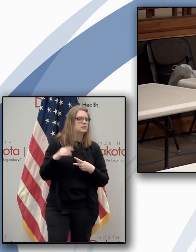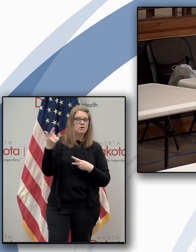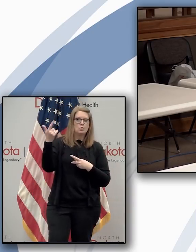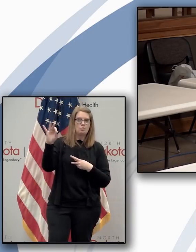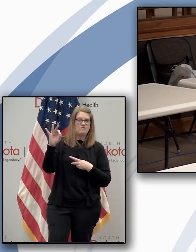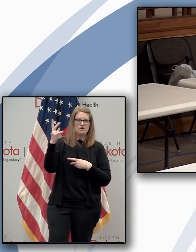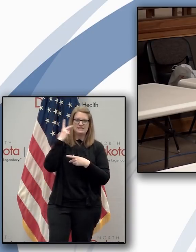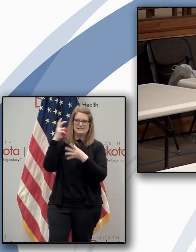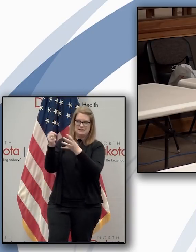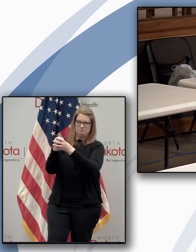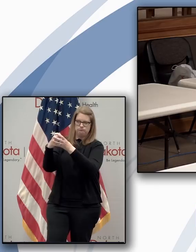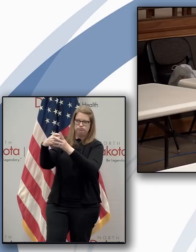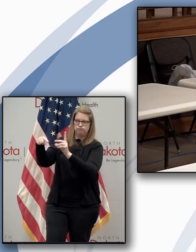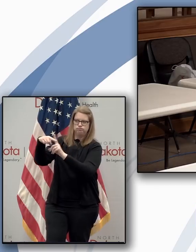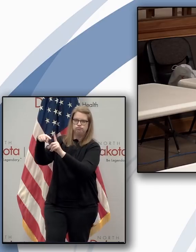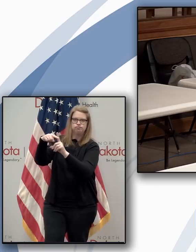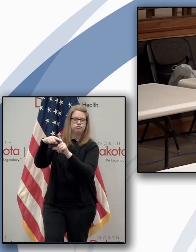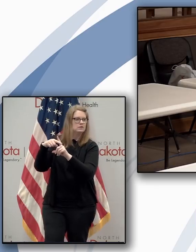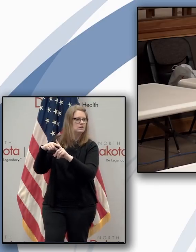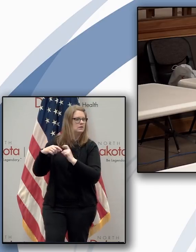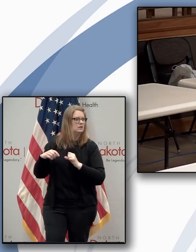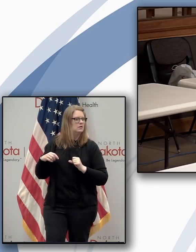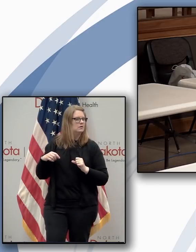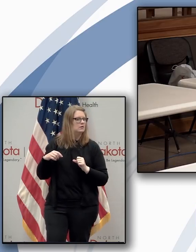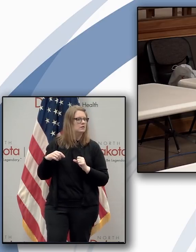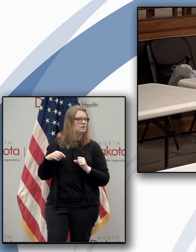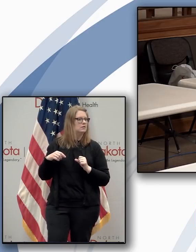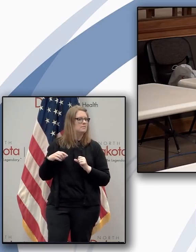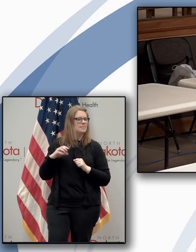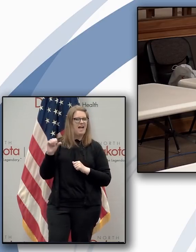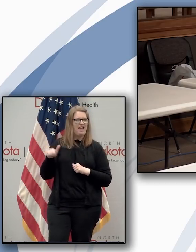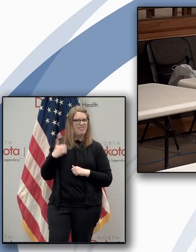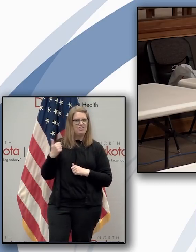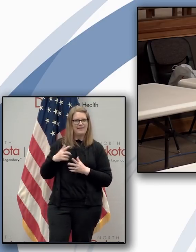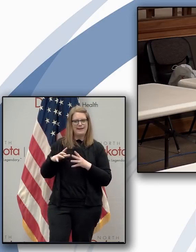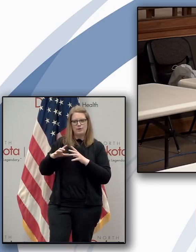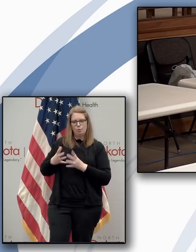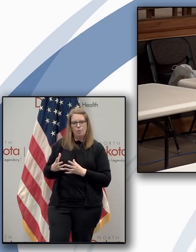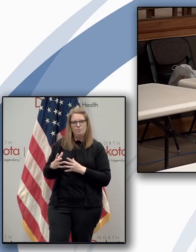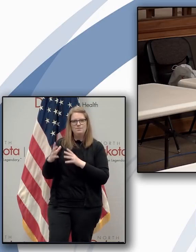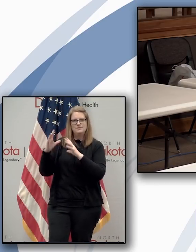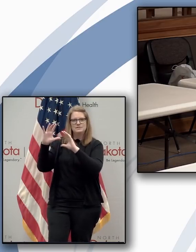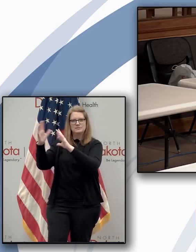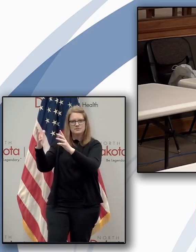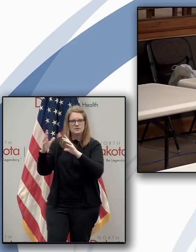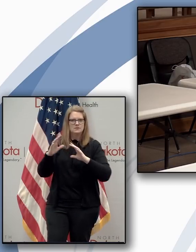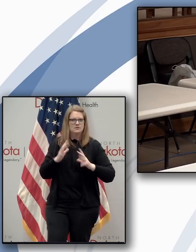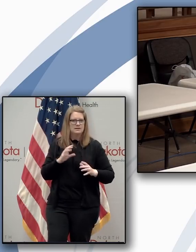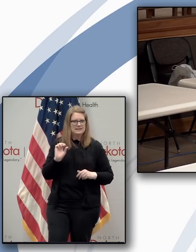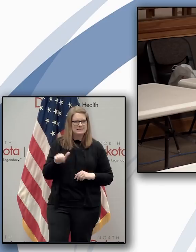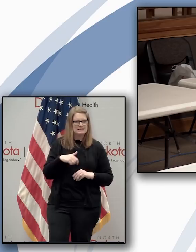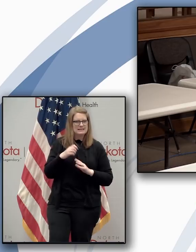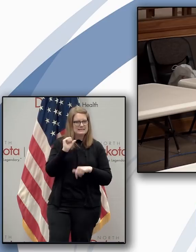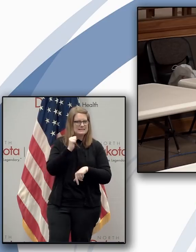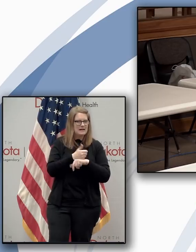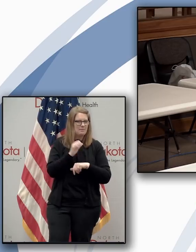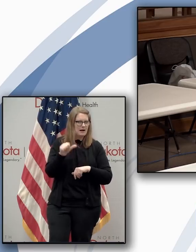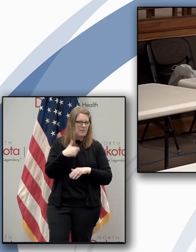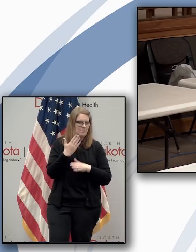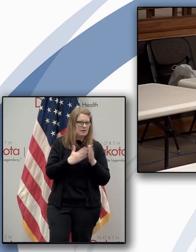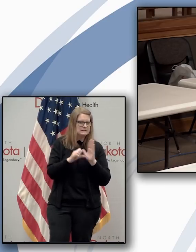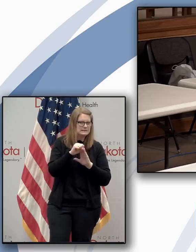an outbreak. Is there a possibility of having other task forces like this set up in other parts of the state?